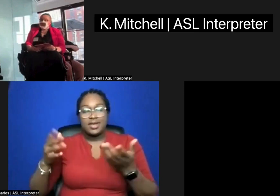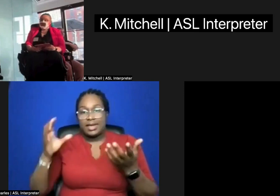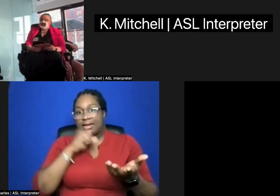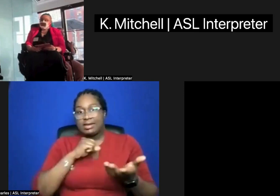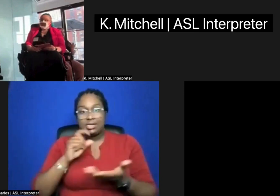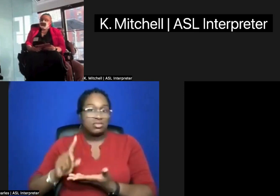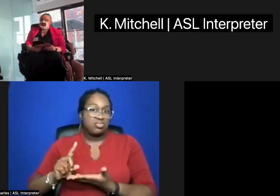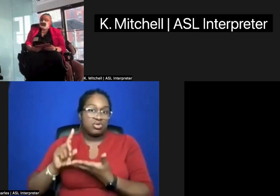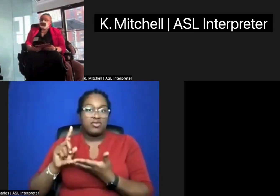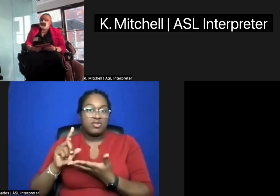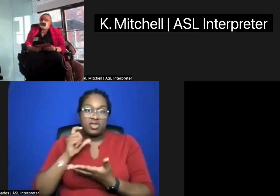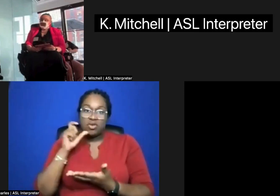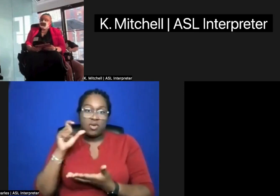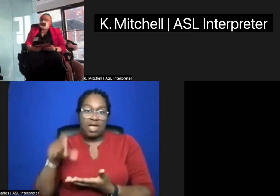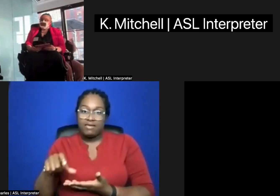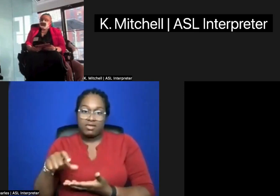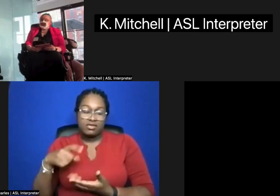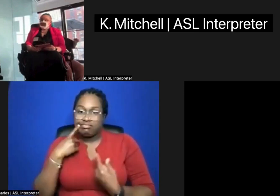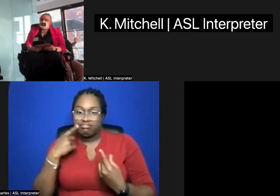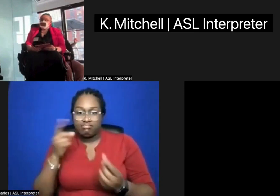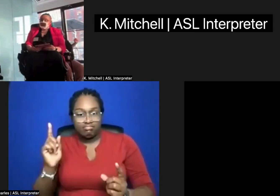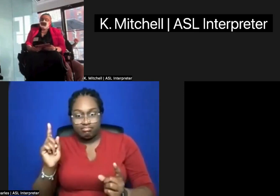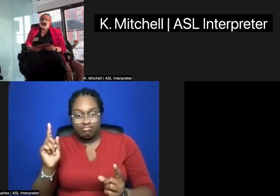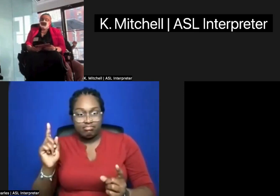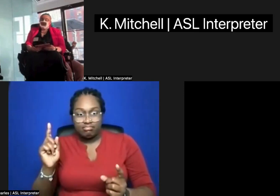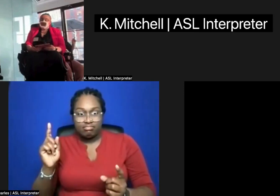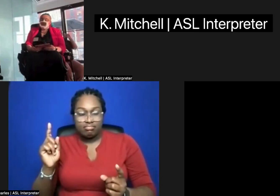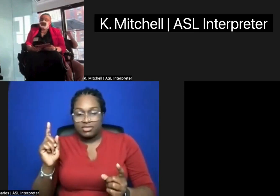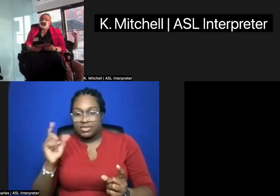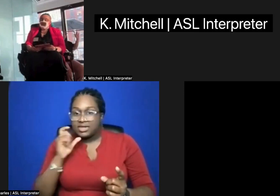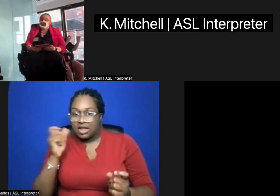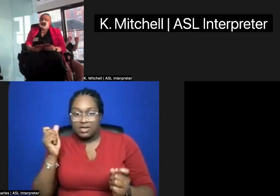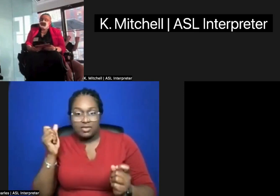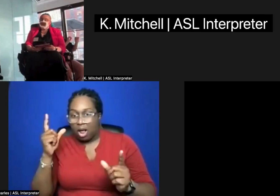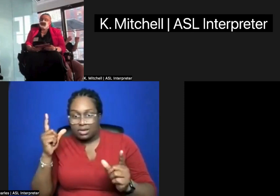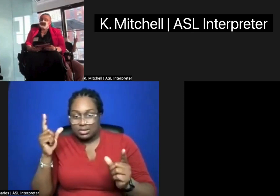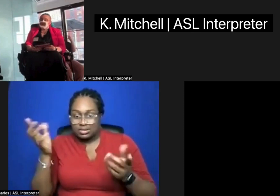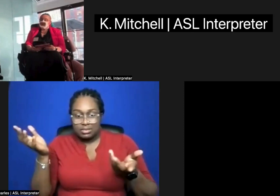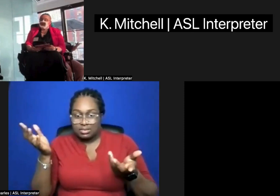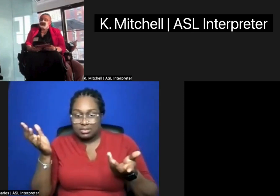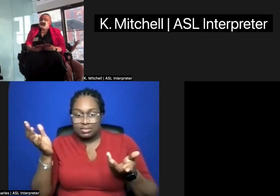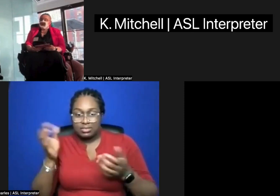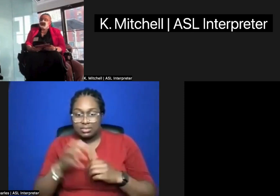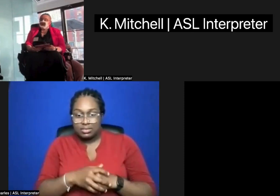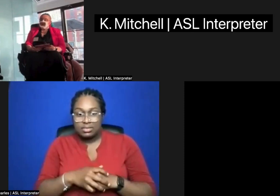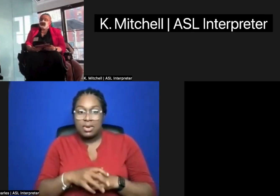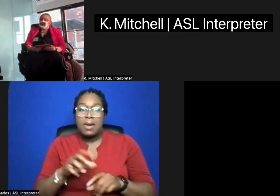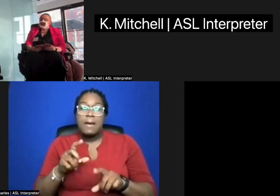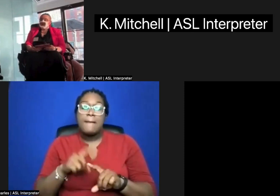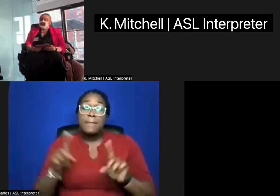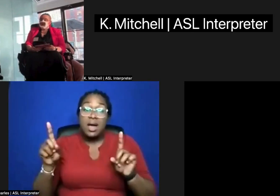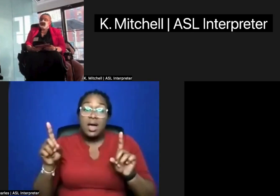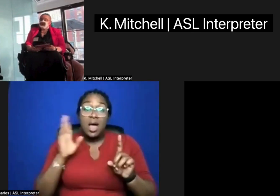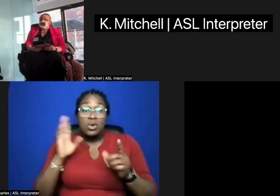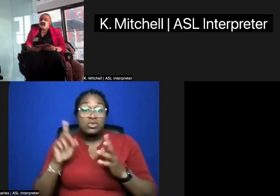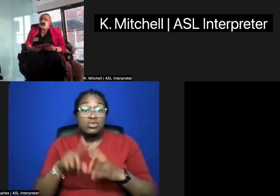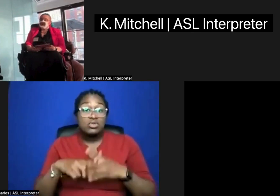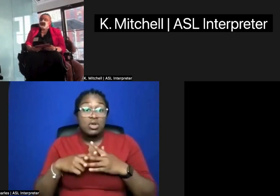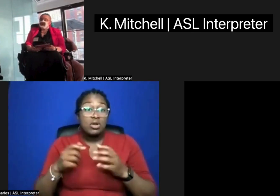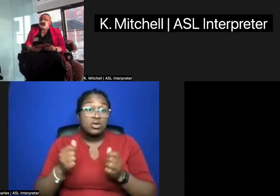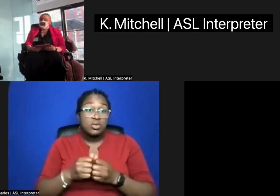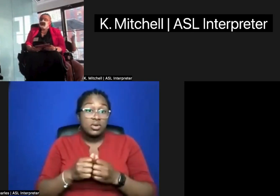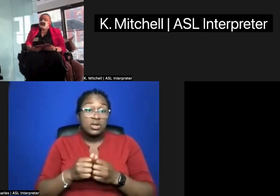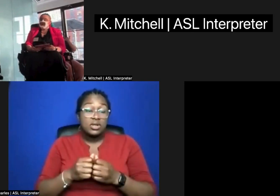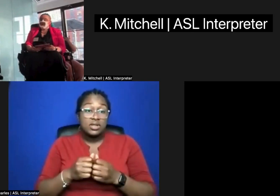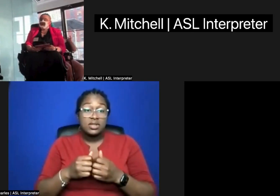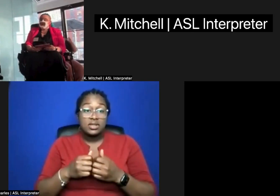not having to, surprise anybody. But I will start with addressing the barriers